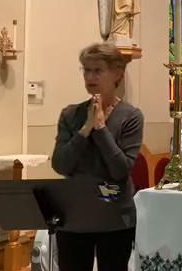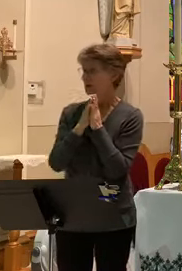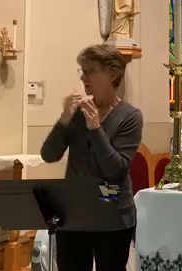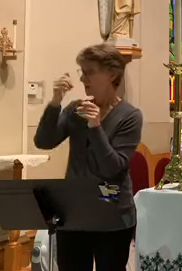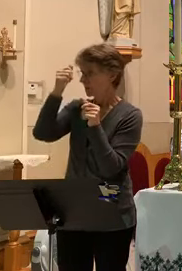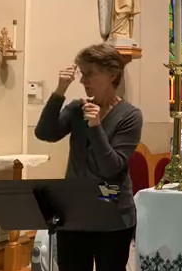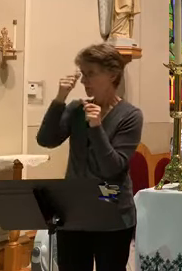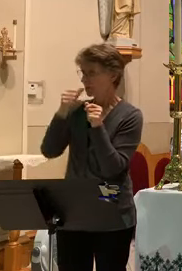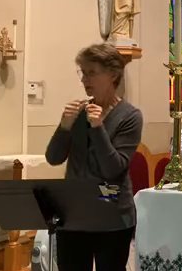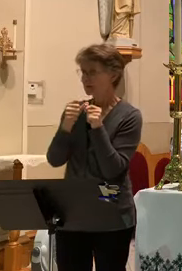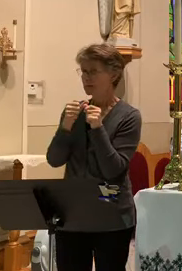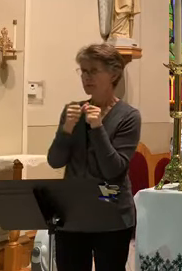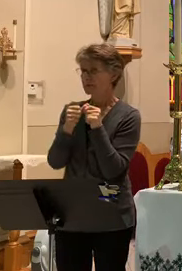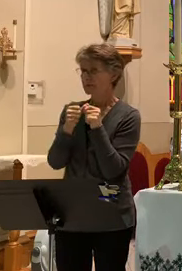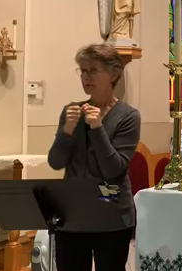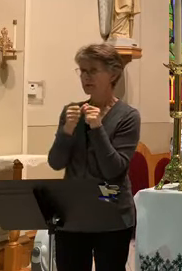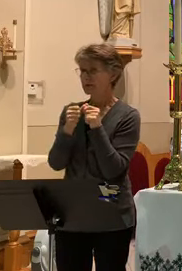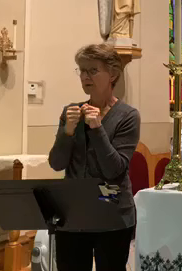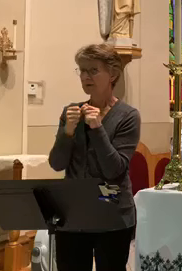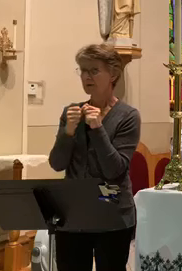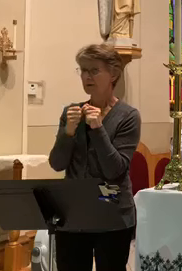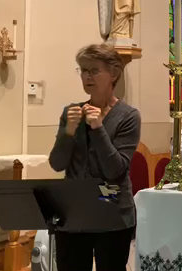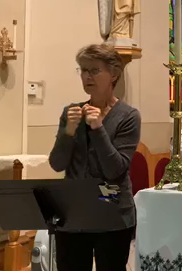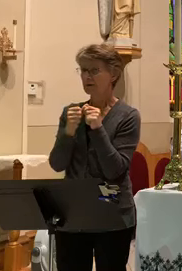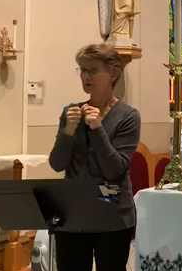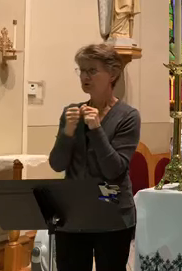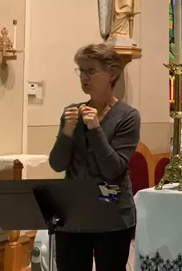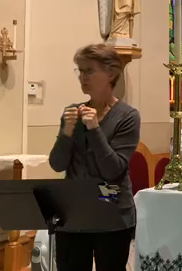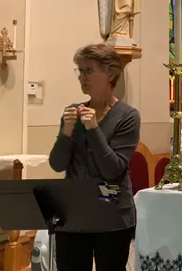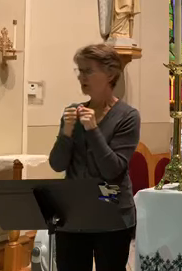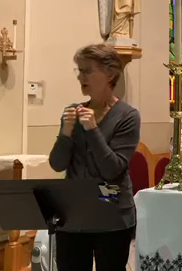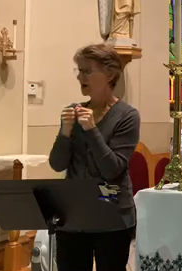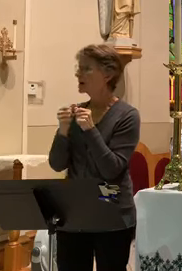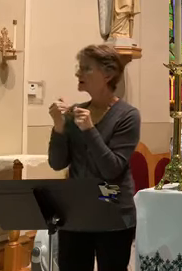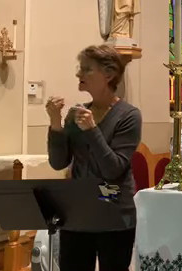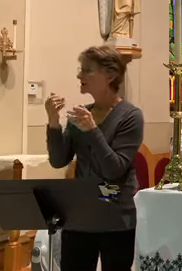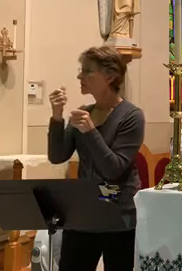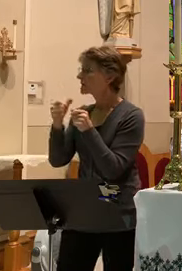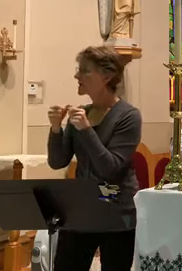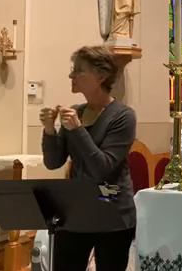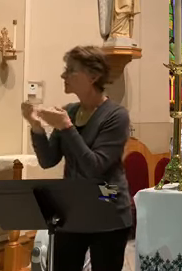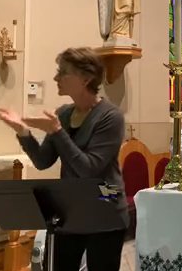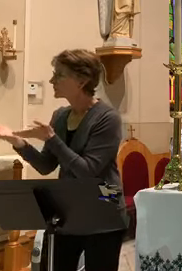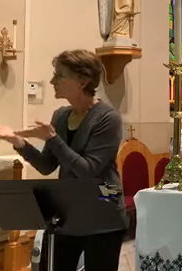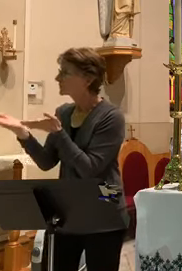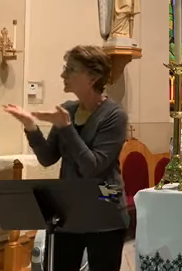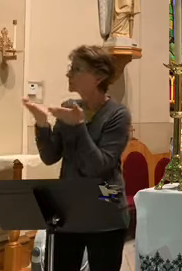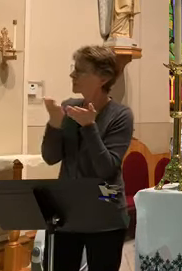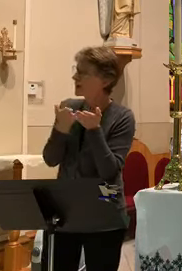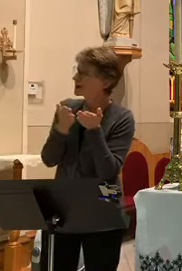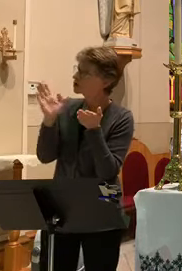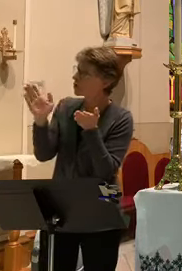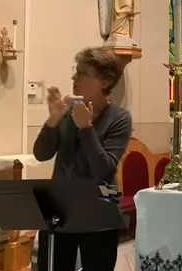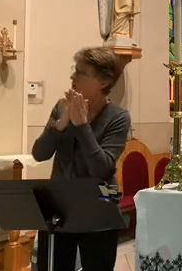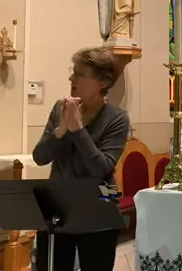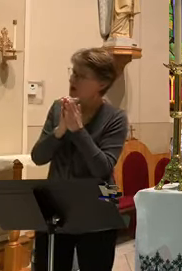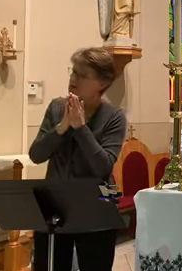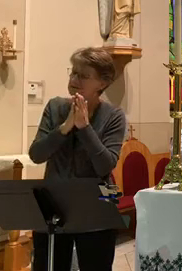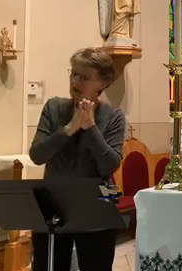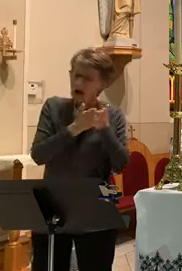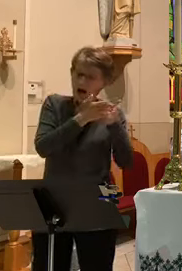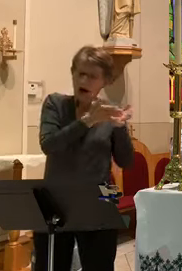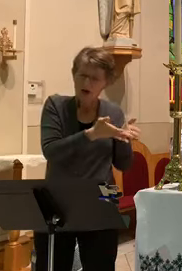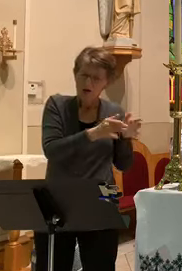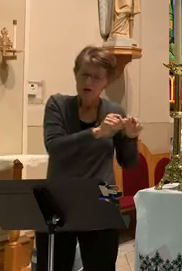Remember our needs and intentions and place them on this altar. And especially let's remember those who hurt or are hurting us